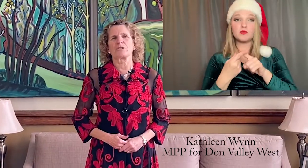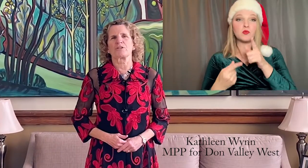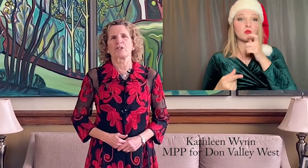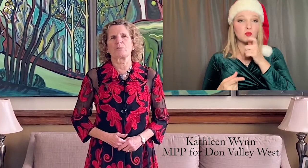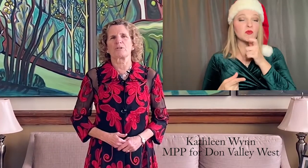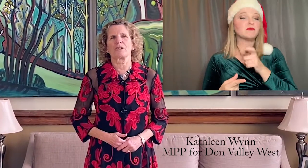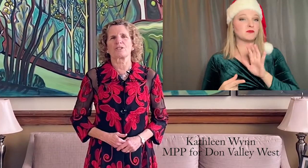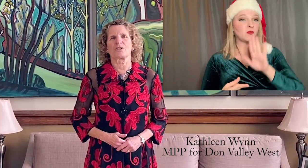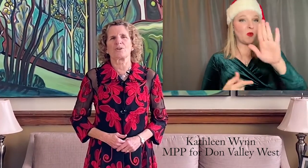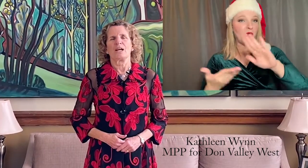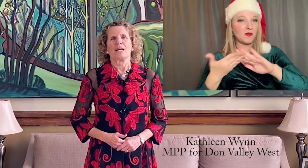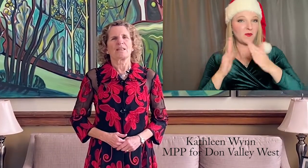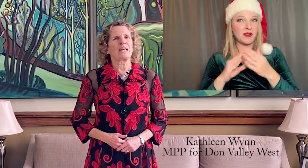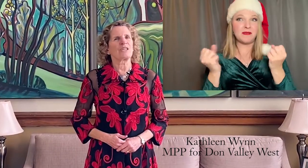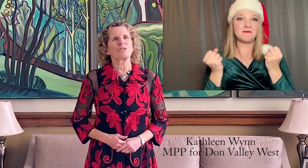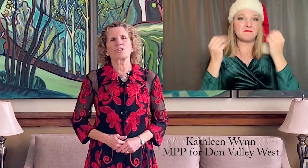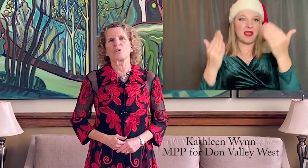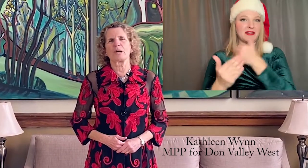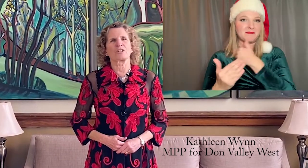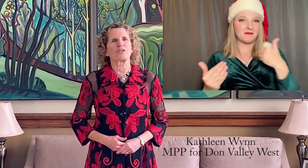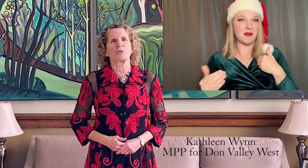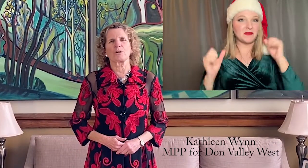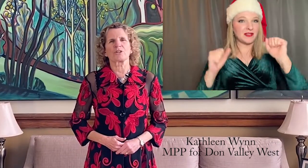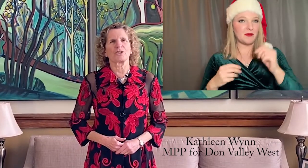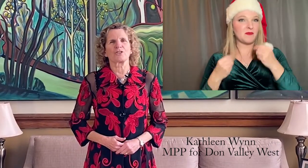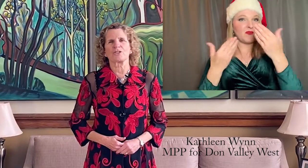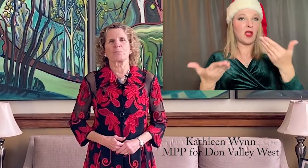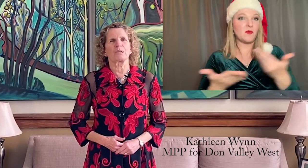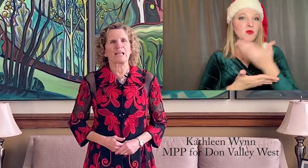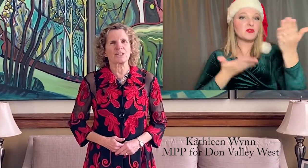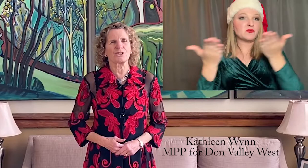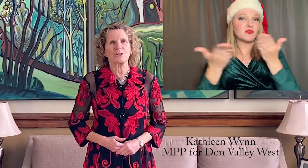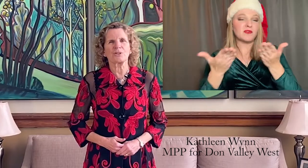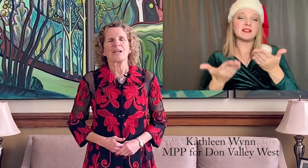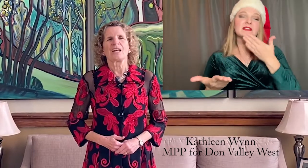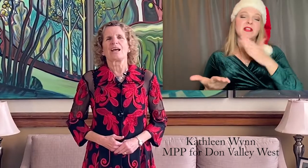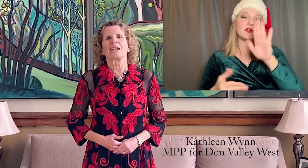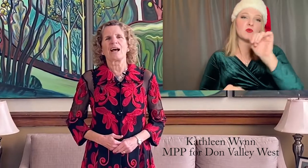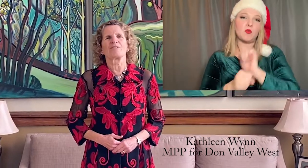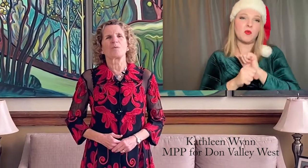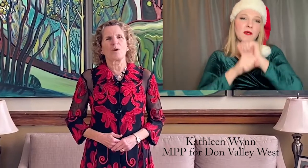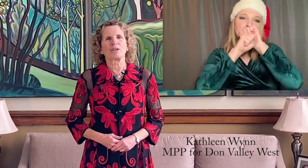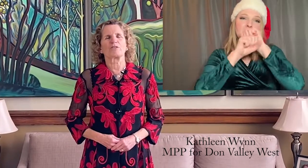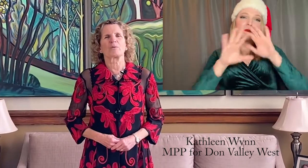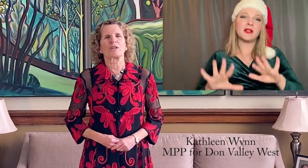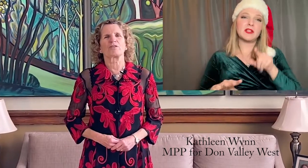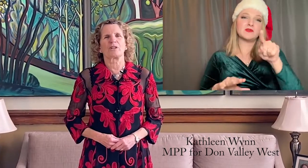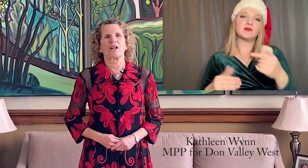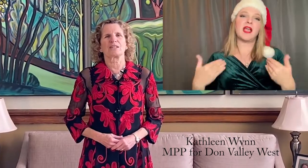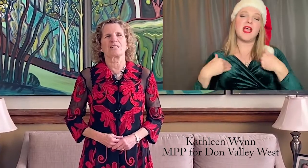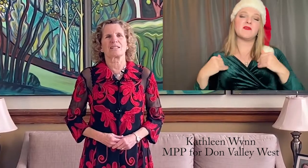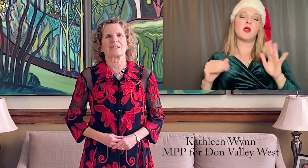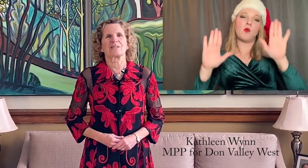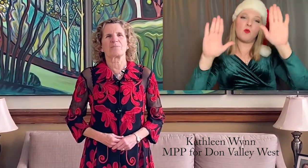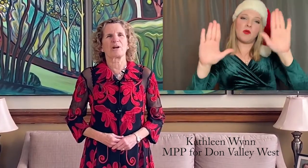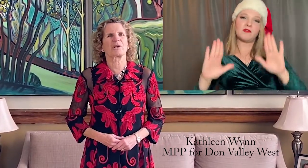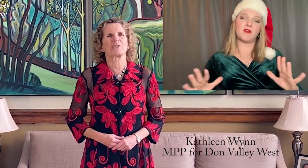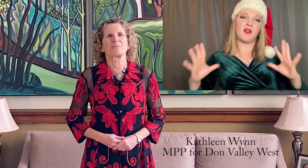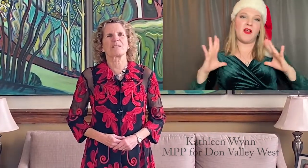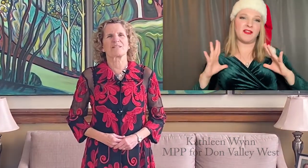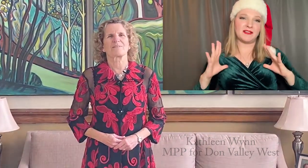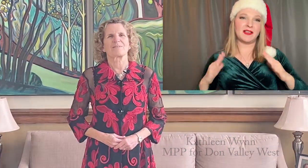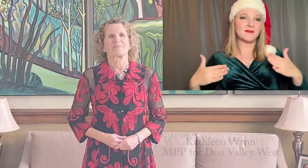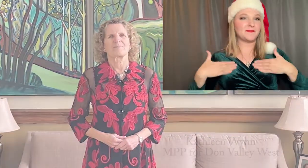the members of your community. So thank you so much for the work that you do. Bless you, and have a wonderful, wonderful holiday season.